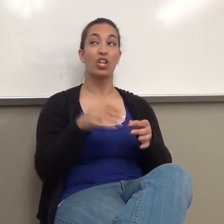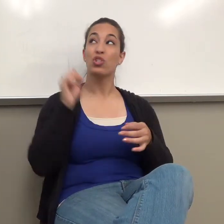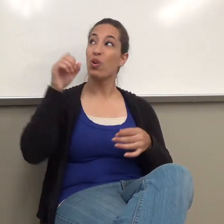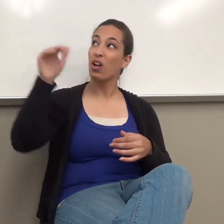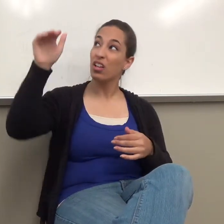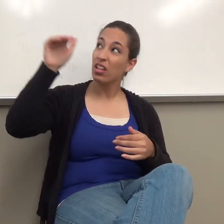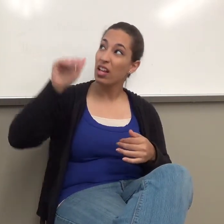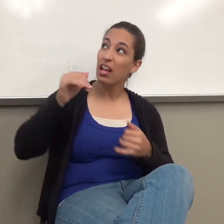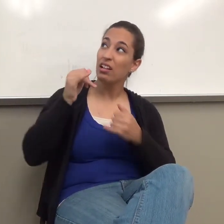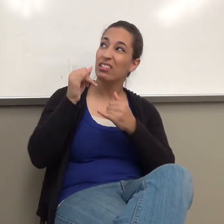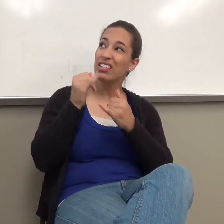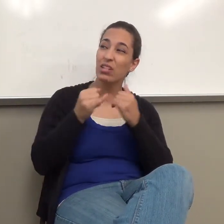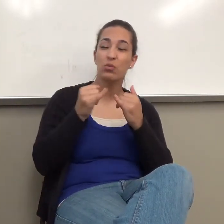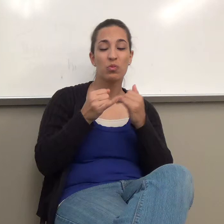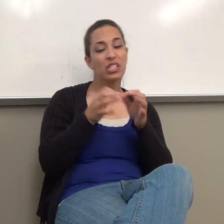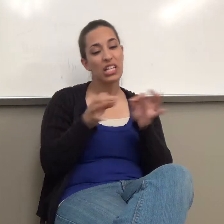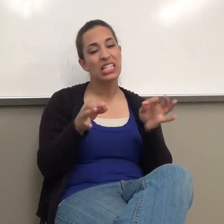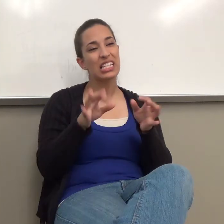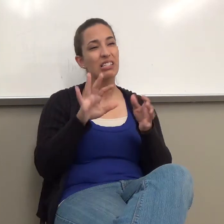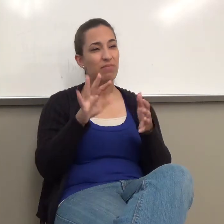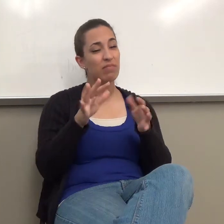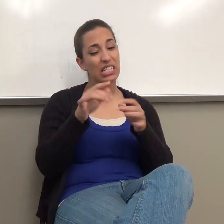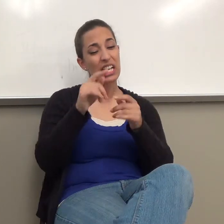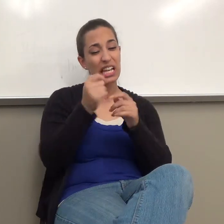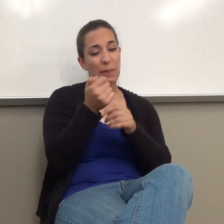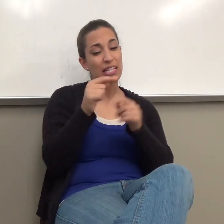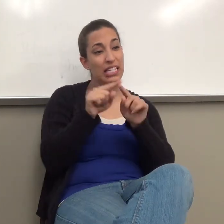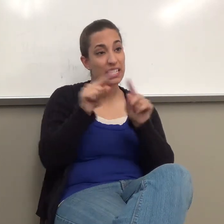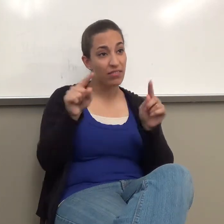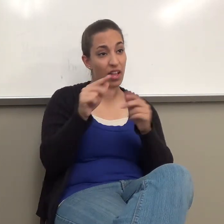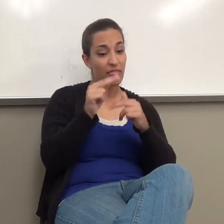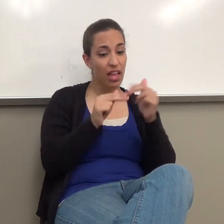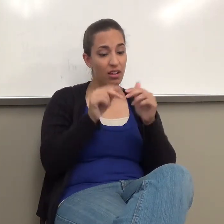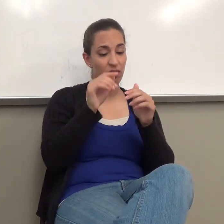because it's just a general statement. But what I would have done